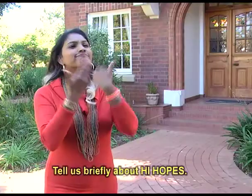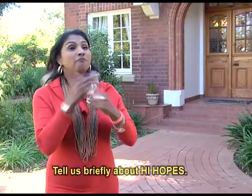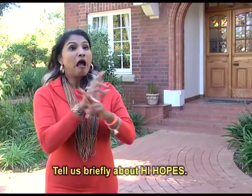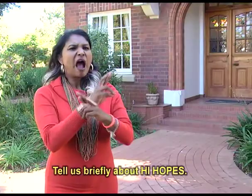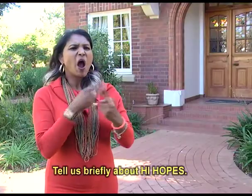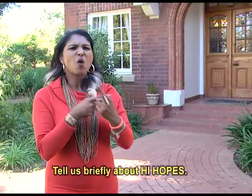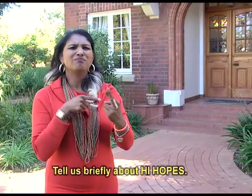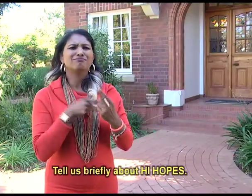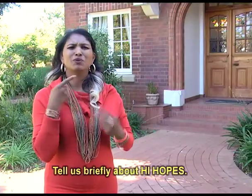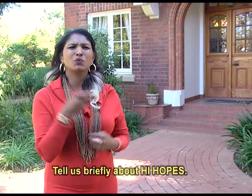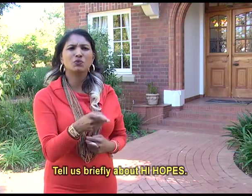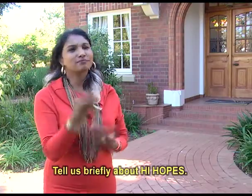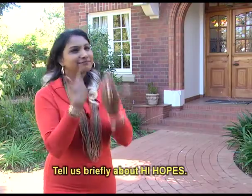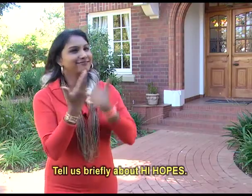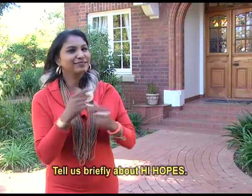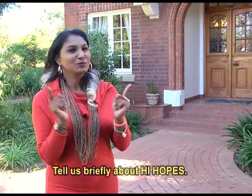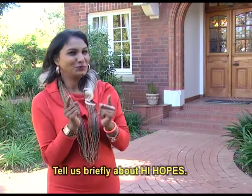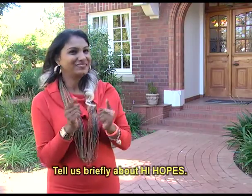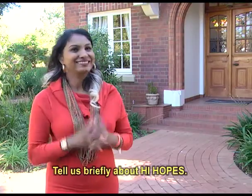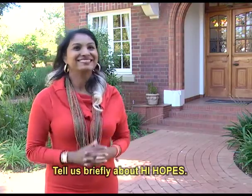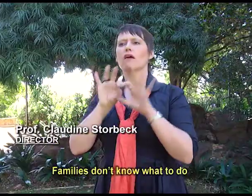Tell us briefly about High Hopes.